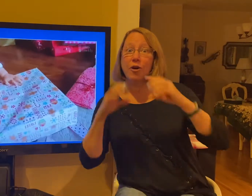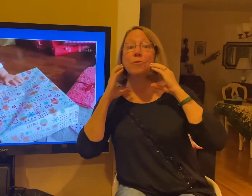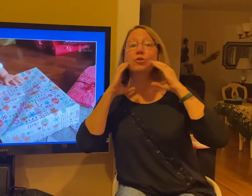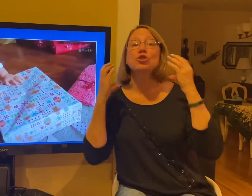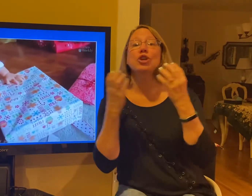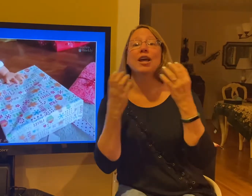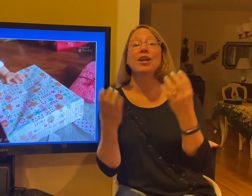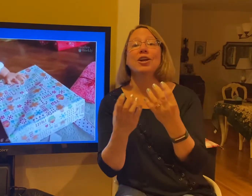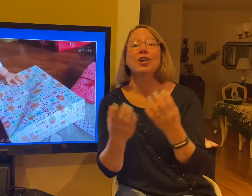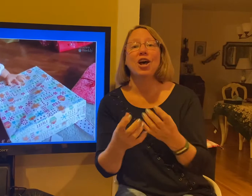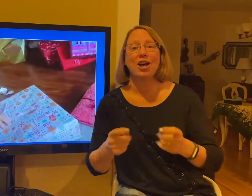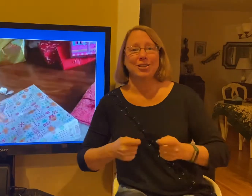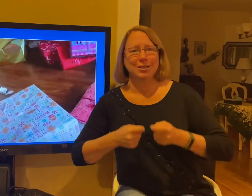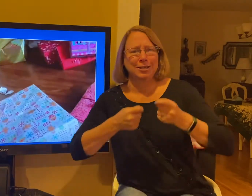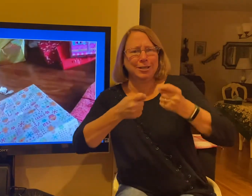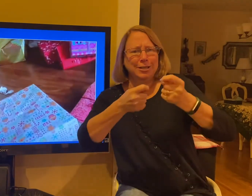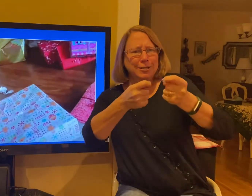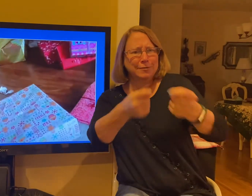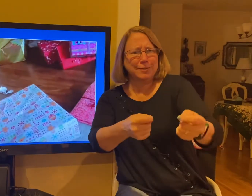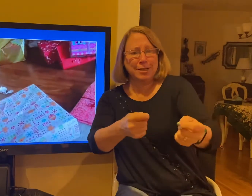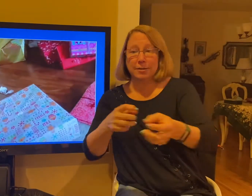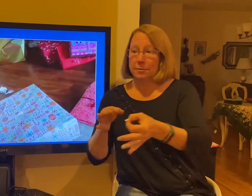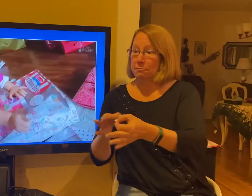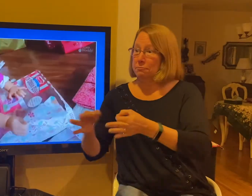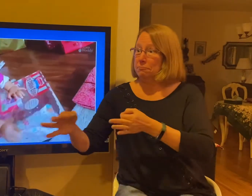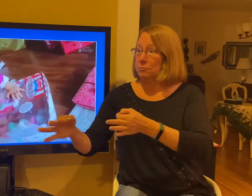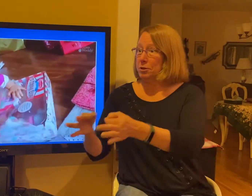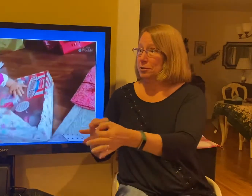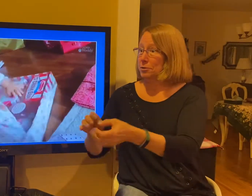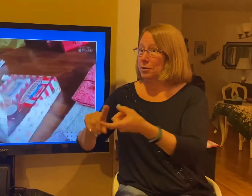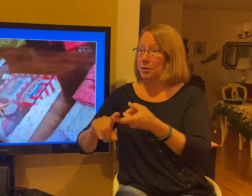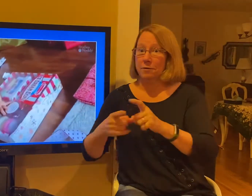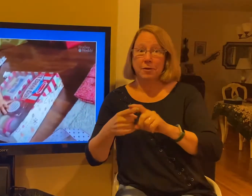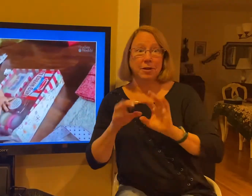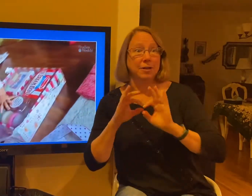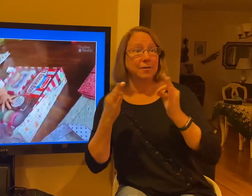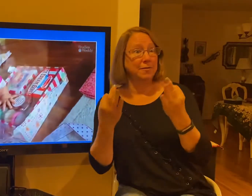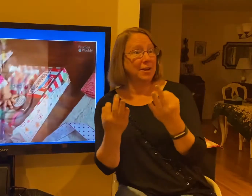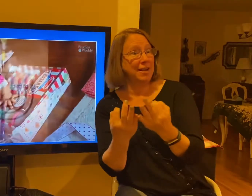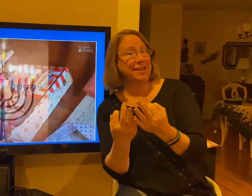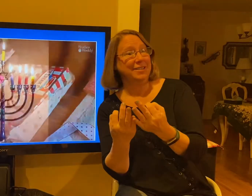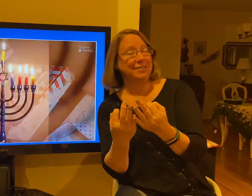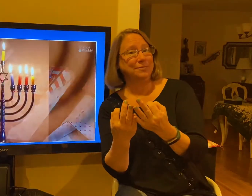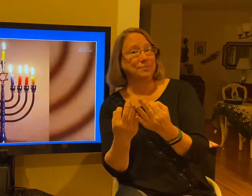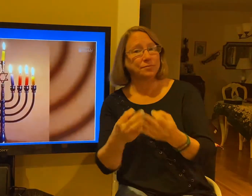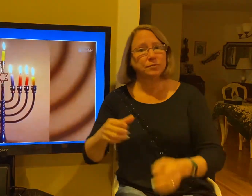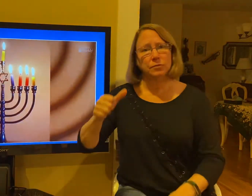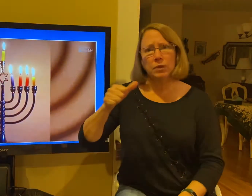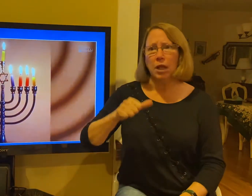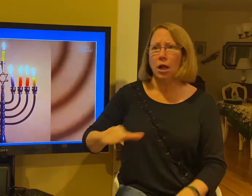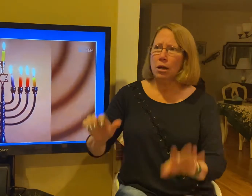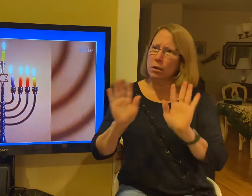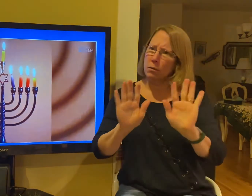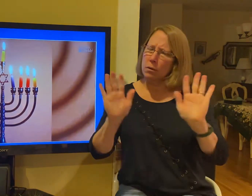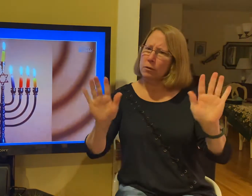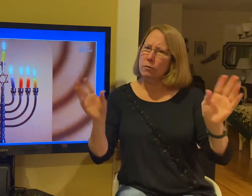The exchanging of gifts between loved ones is also a highlight of Christmas. Another wonderful winter holiday is